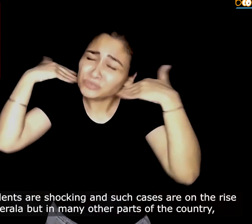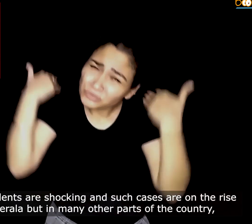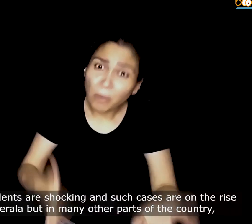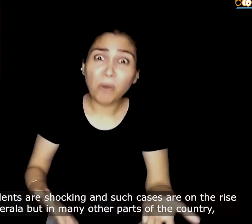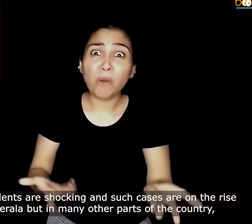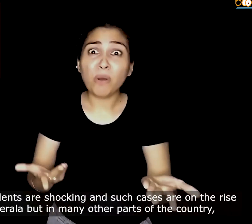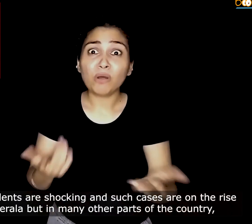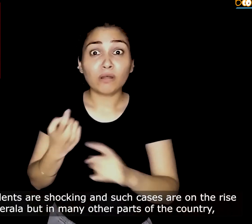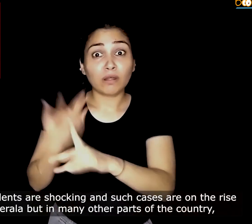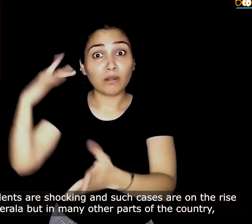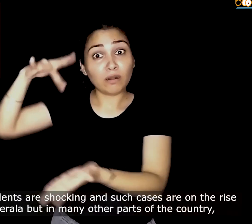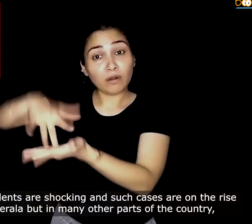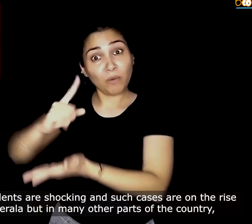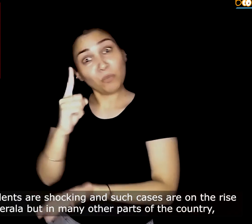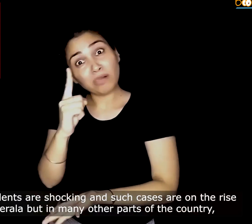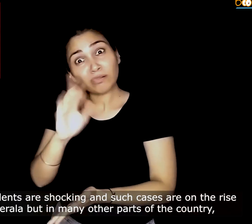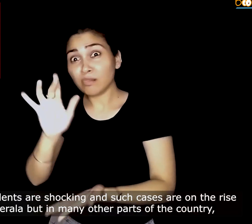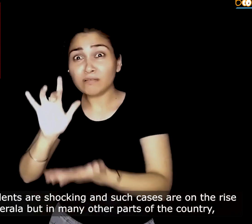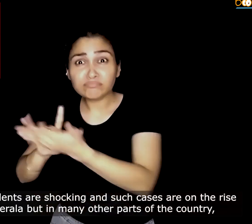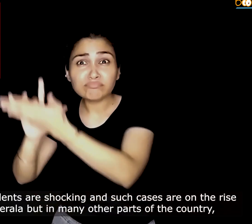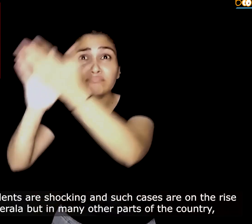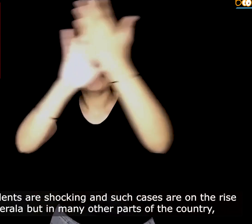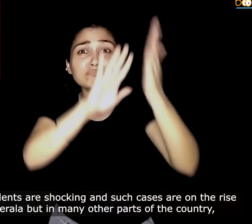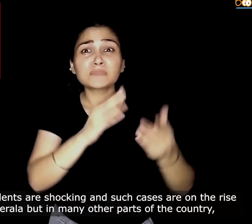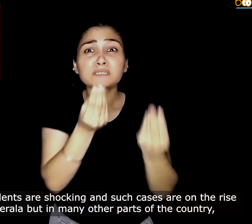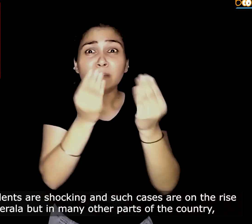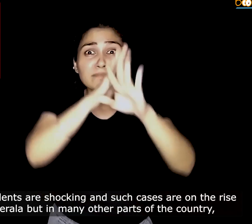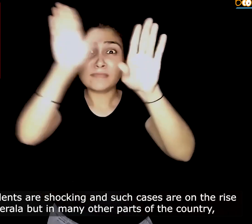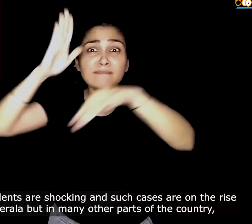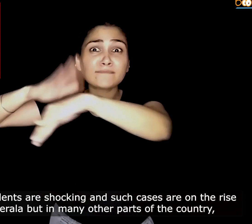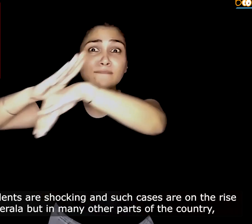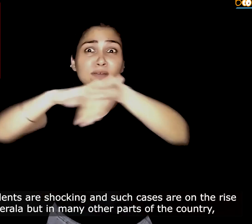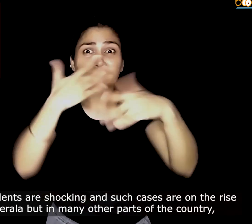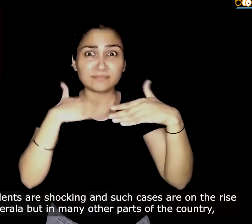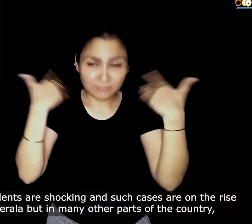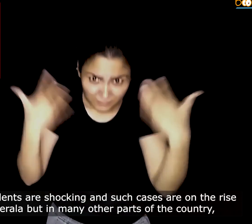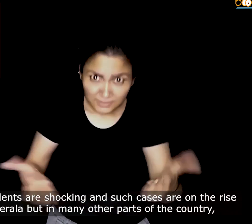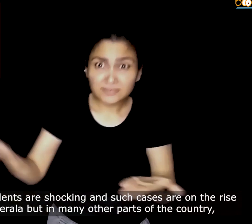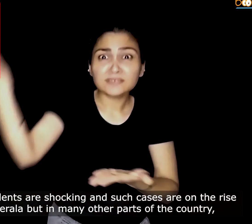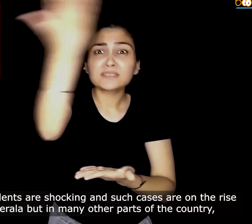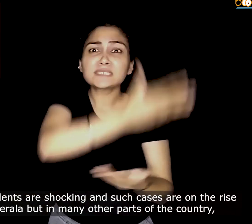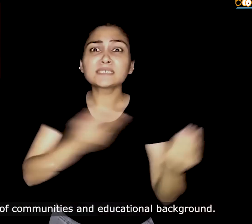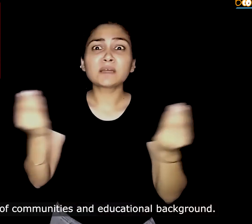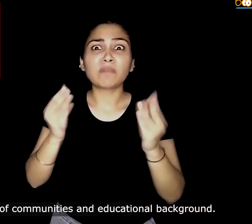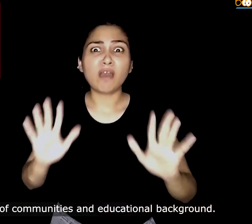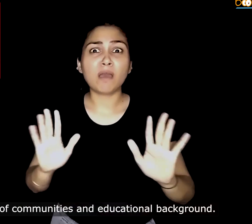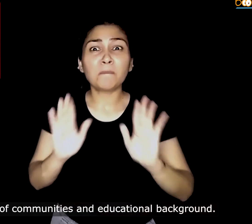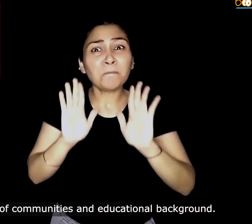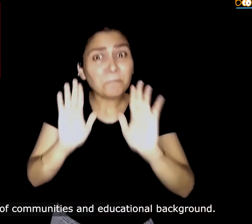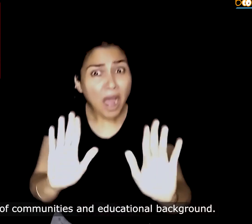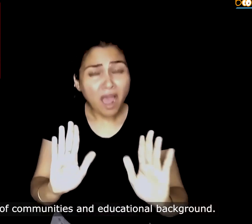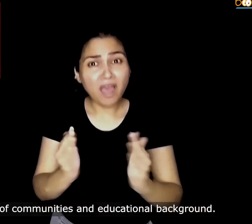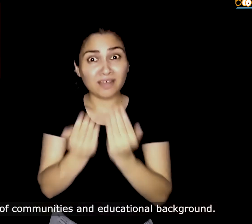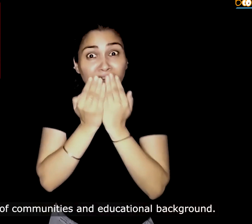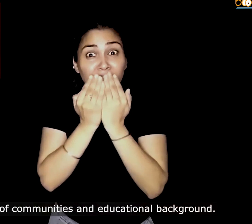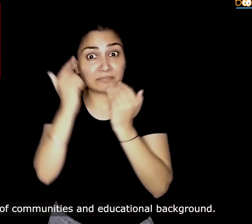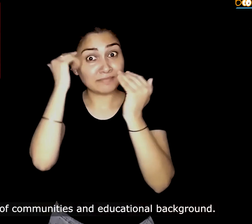are shocking and such cases are on the rise not just in kerala but in many other parts of the country irrespective of the communities